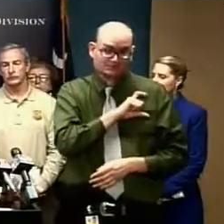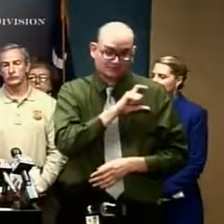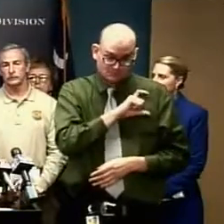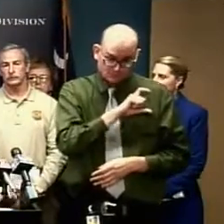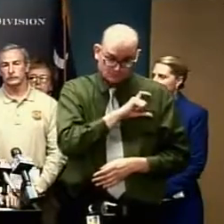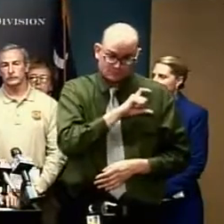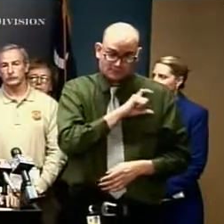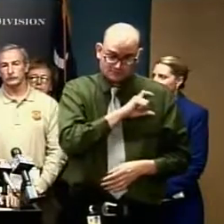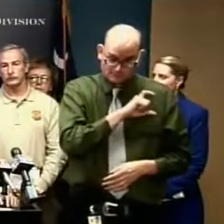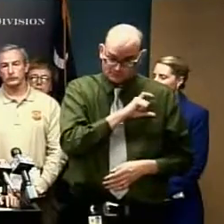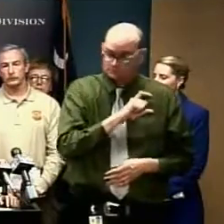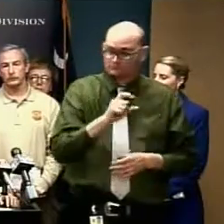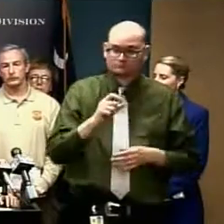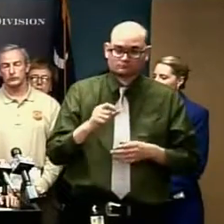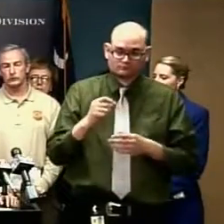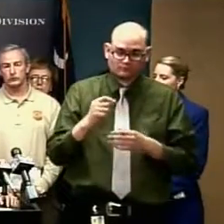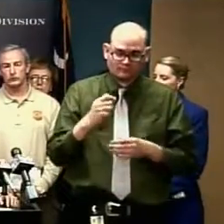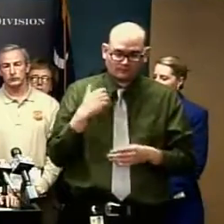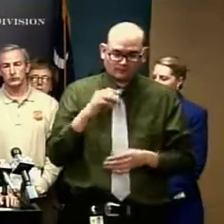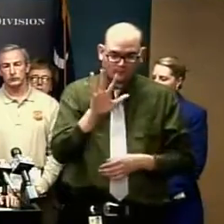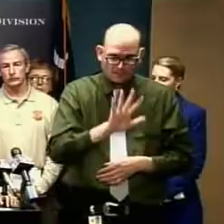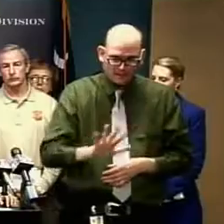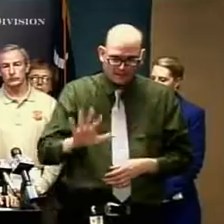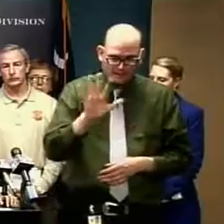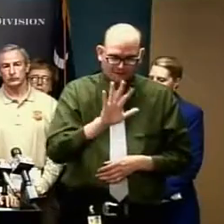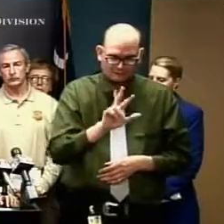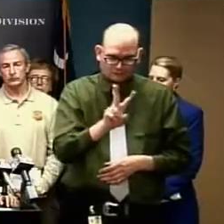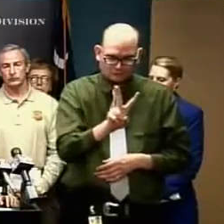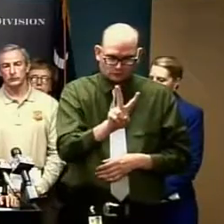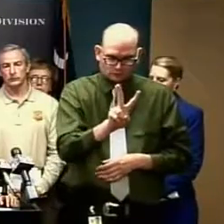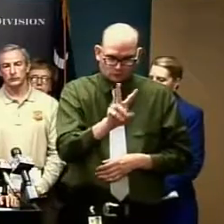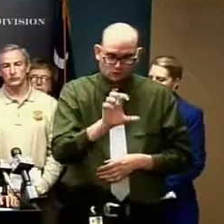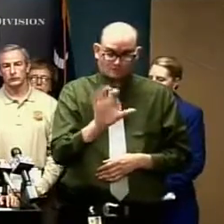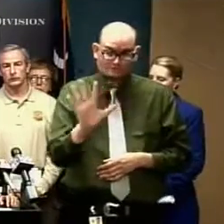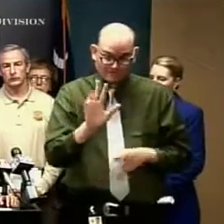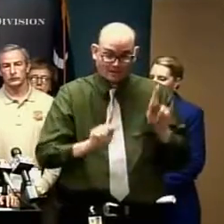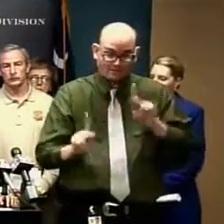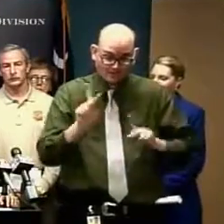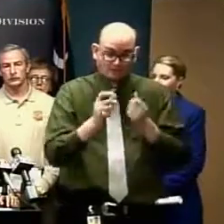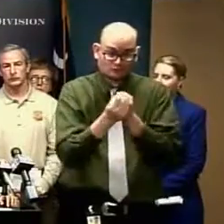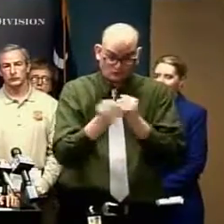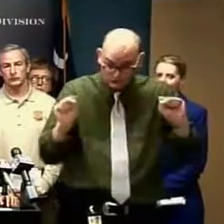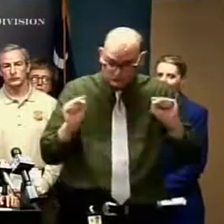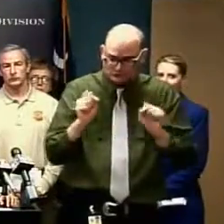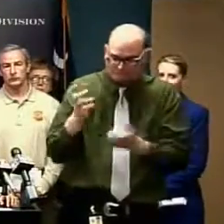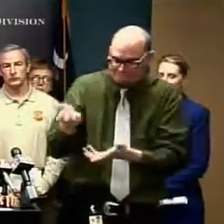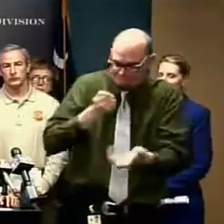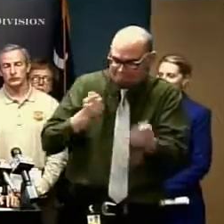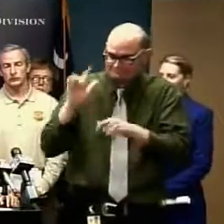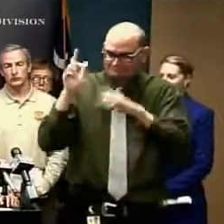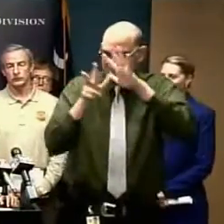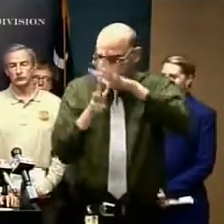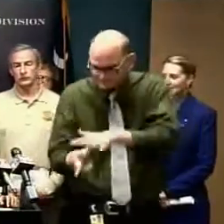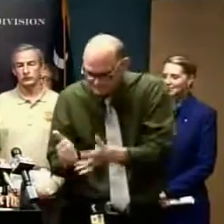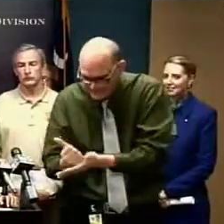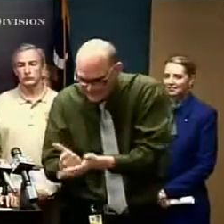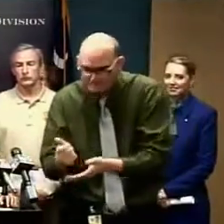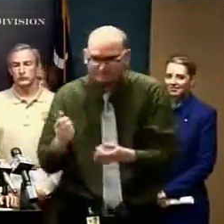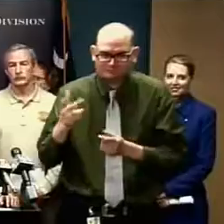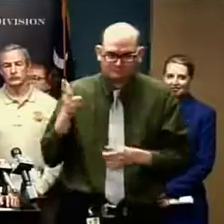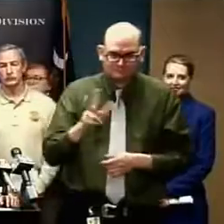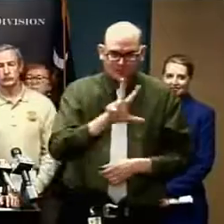what we approximately think are 205 rescues and 30 pets, and yesterday 5 of them were goats. So